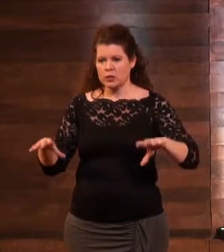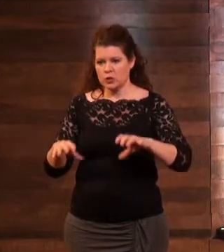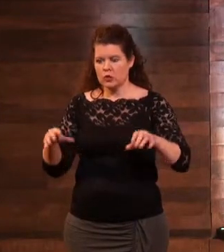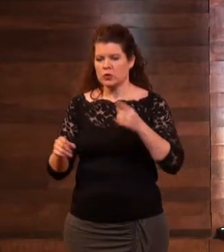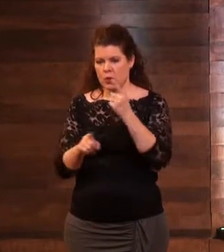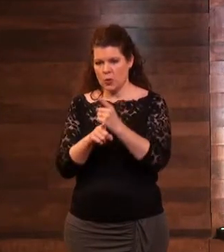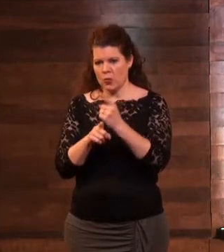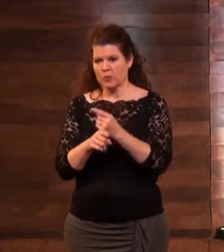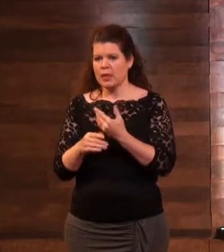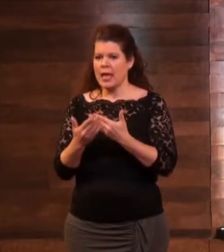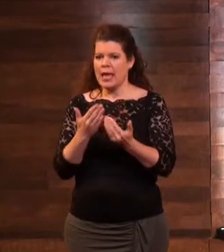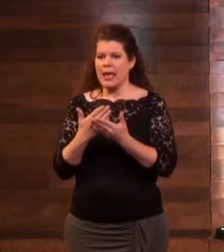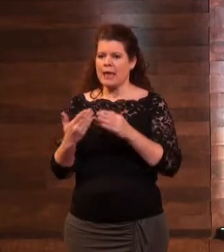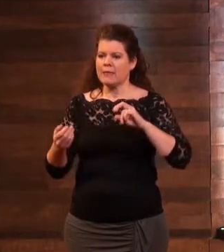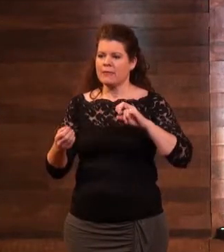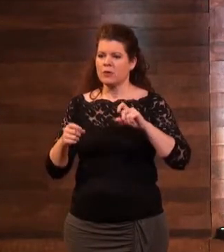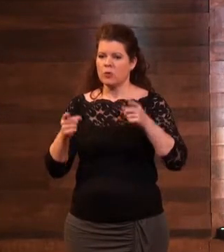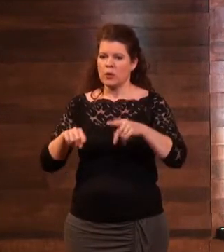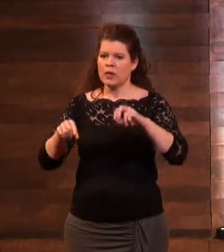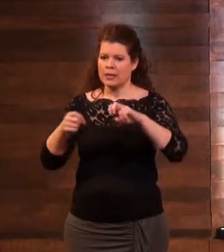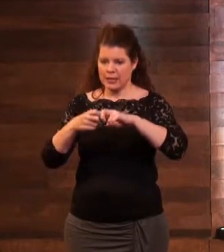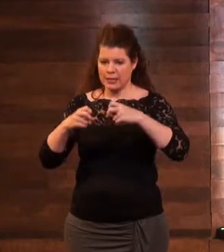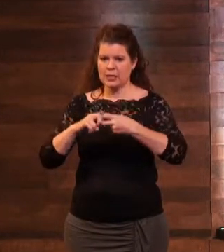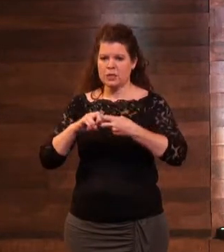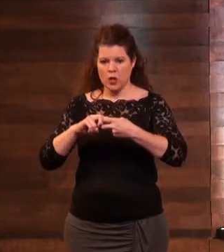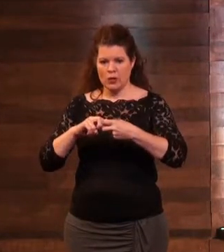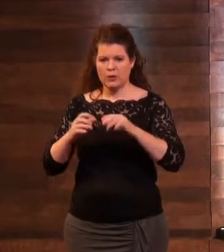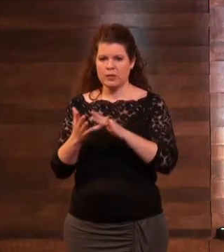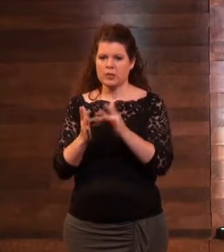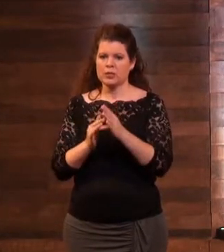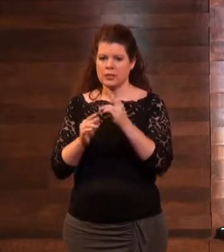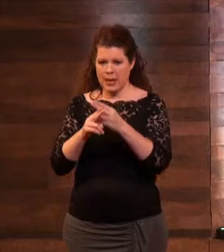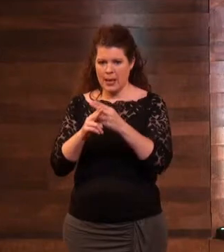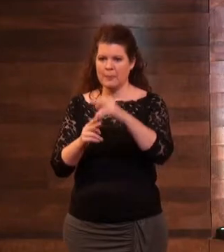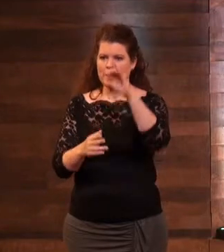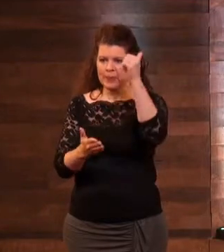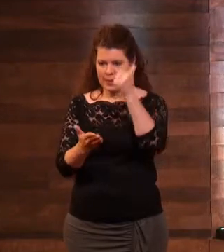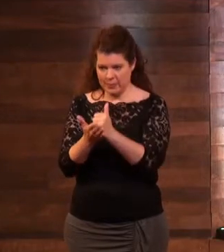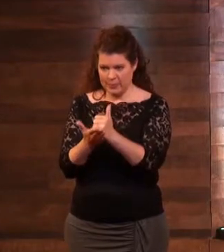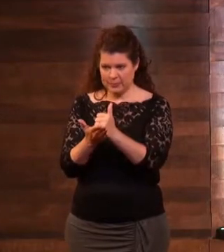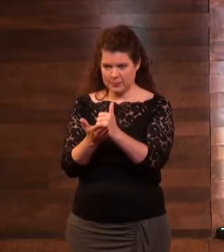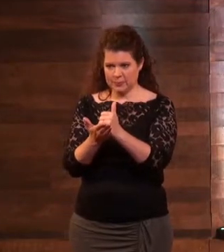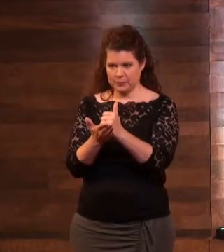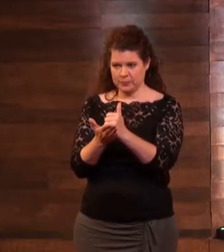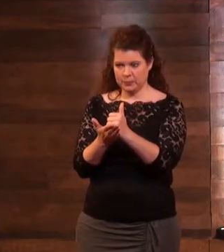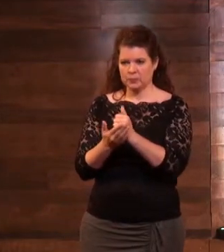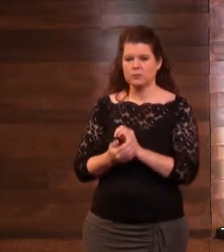right, even when it's hard. In Jesus' name, amen."